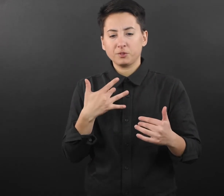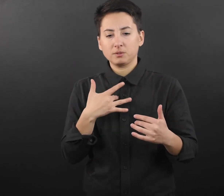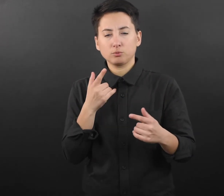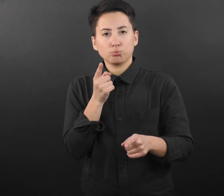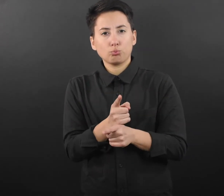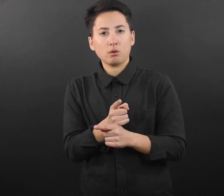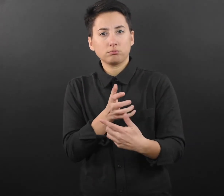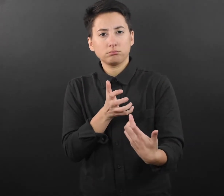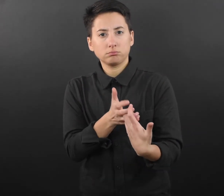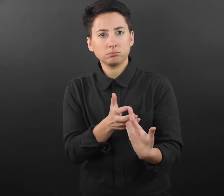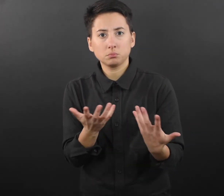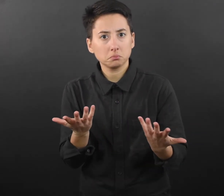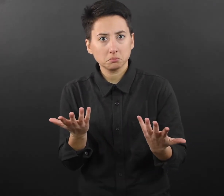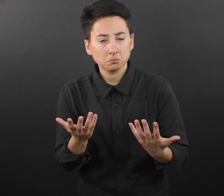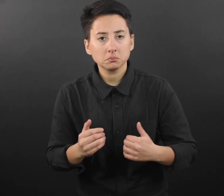to share with them.